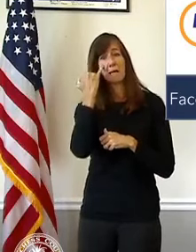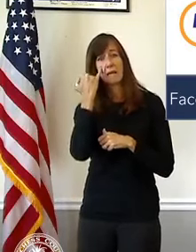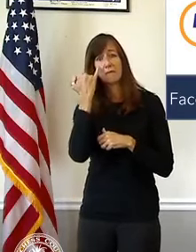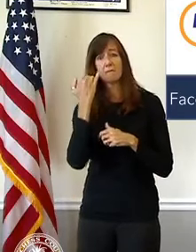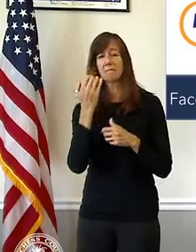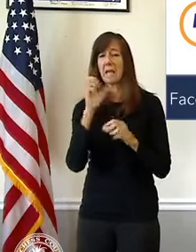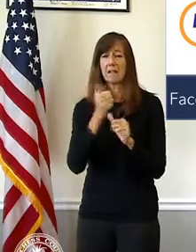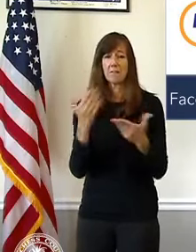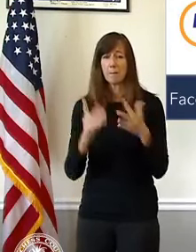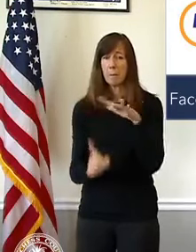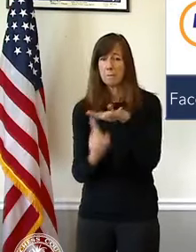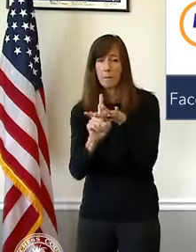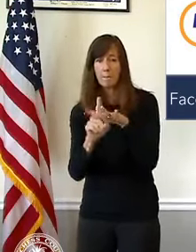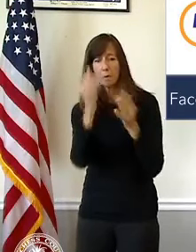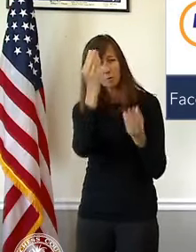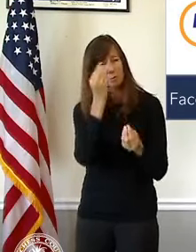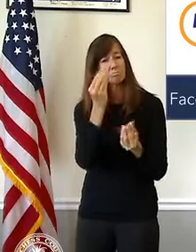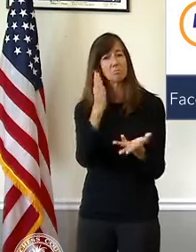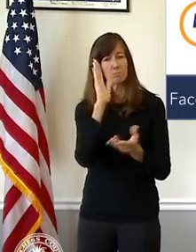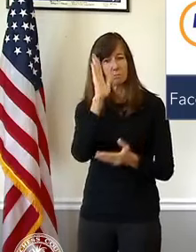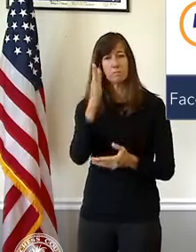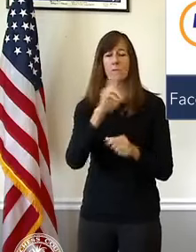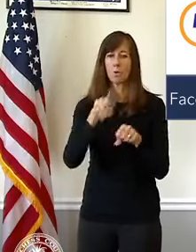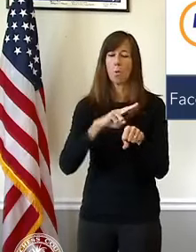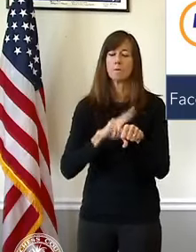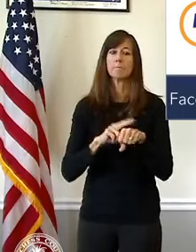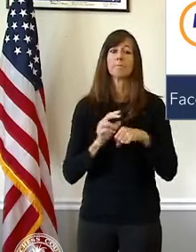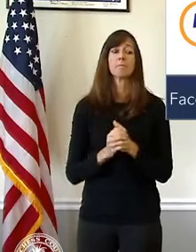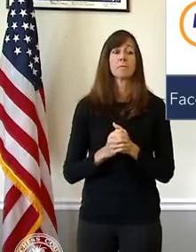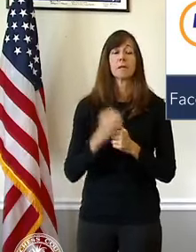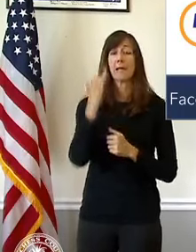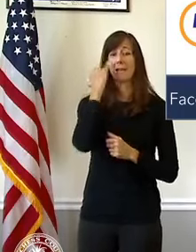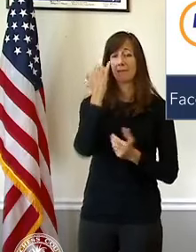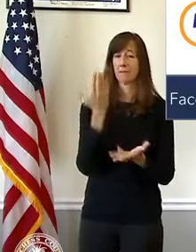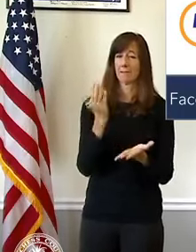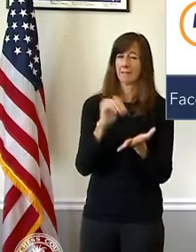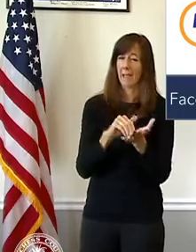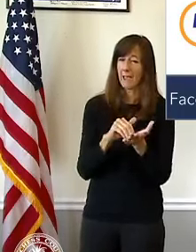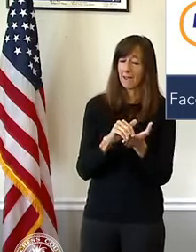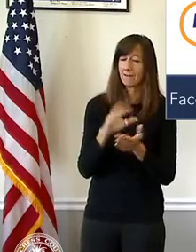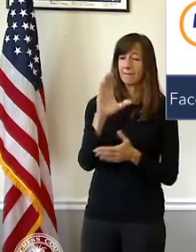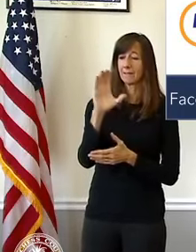certainly advise you. And again, if you haven't yet completed your census form, please go online.